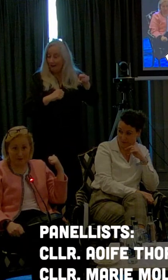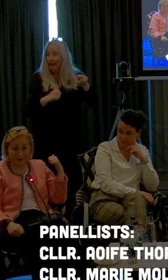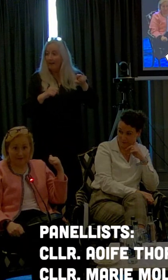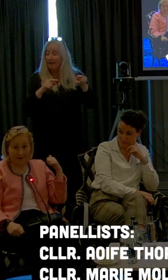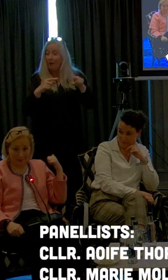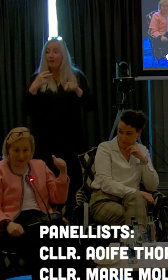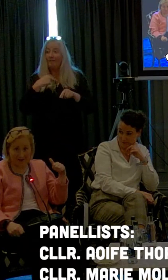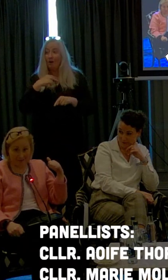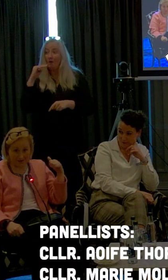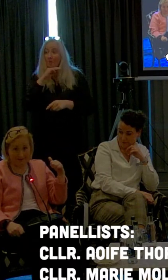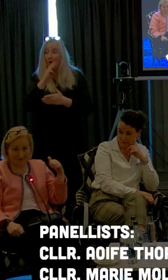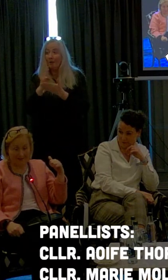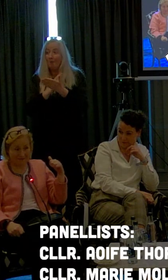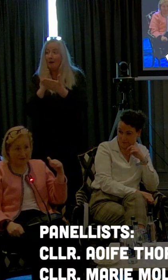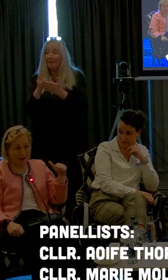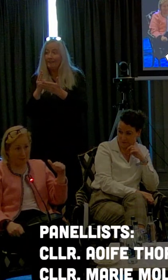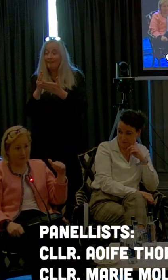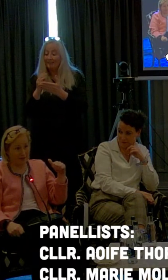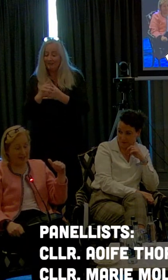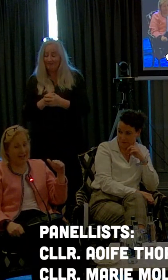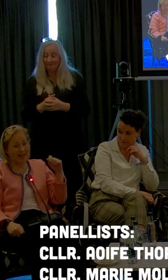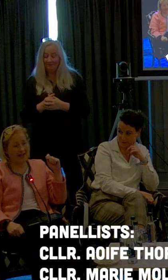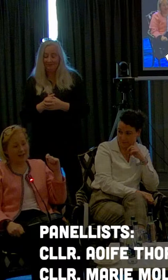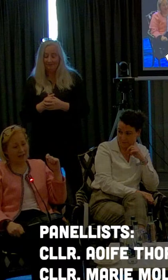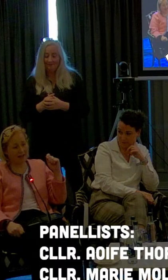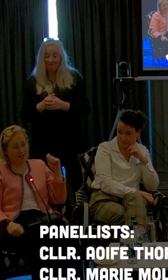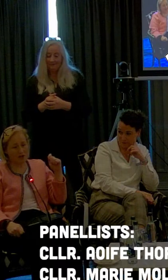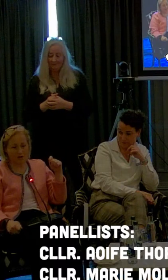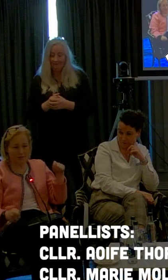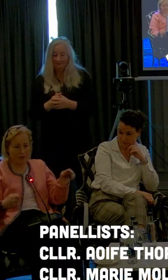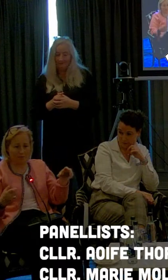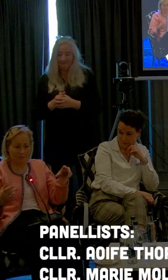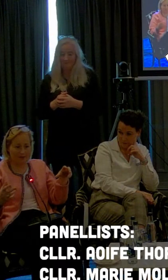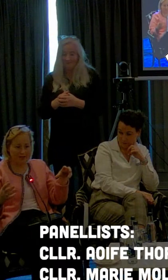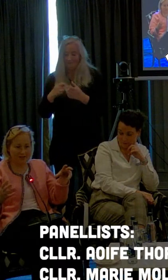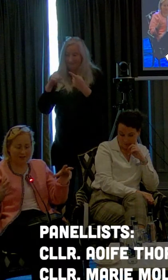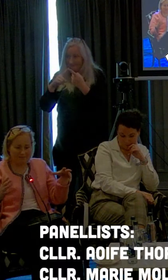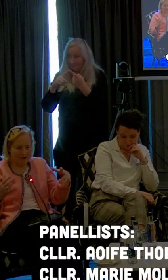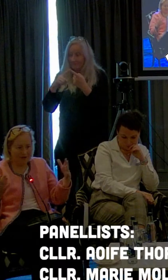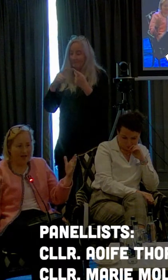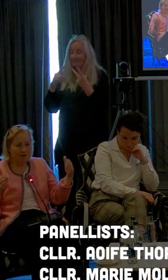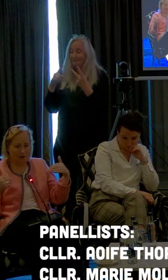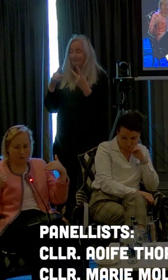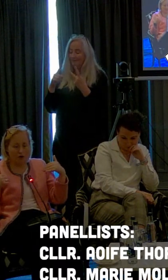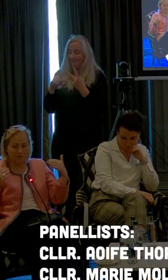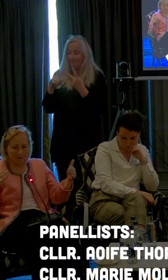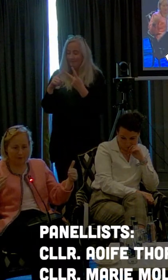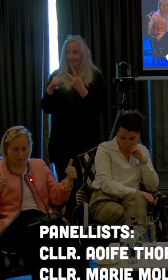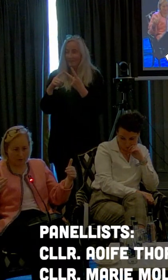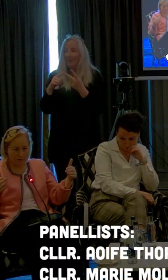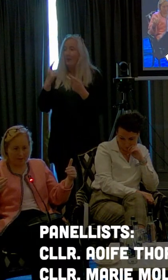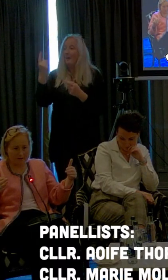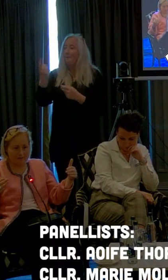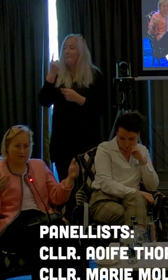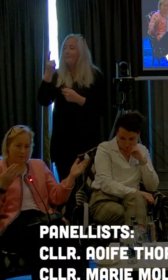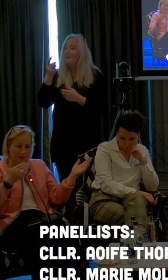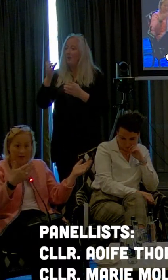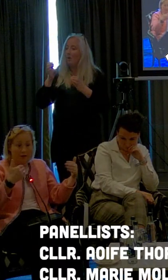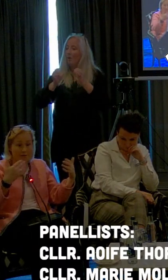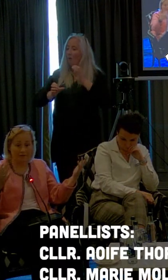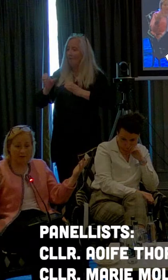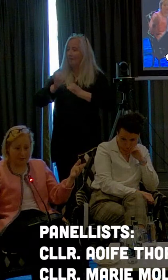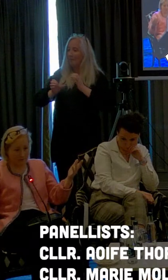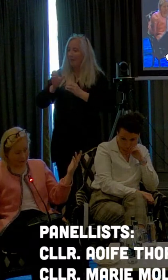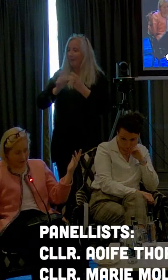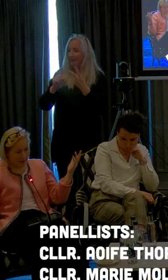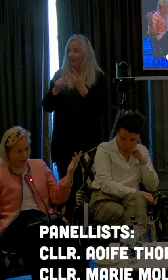session this morning. That was very helpful. And it just about, because it, you know, again, like you come from it with your perspective of having been, like I